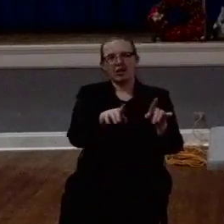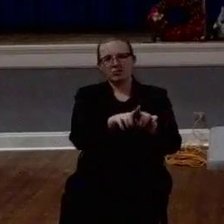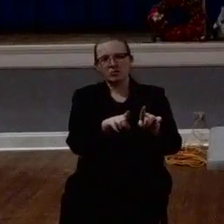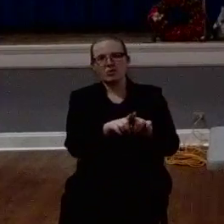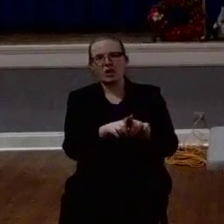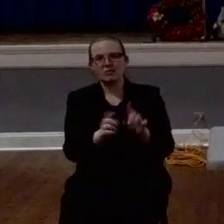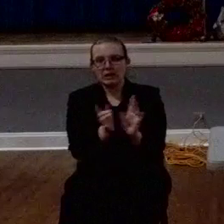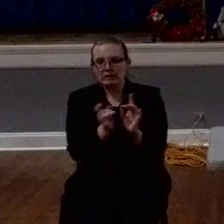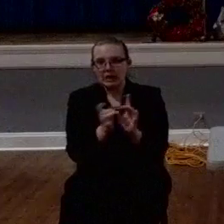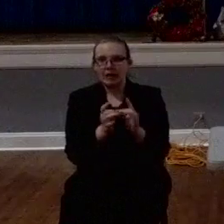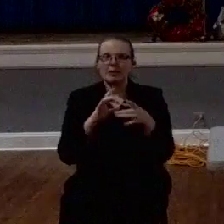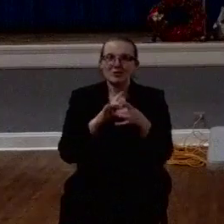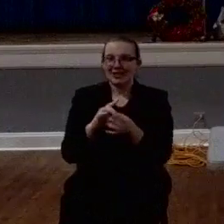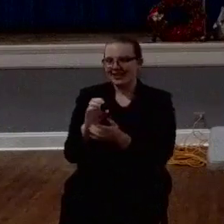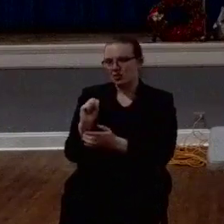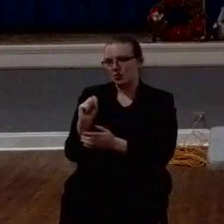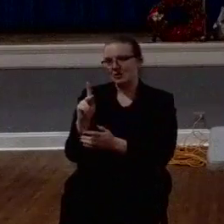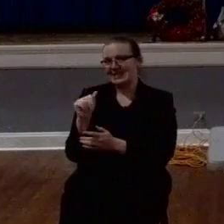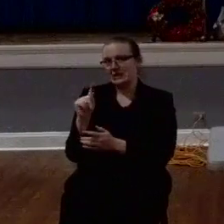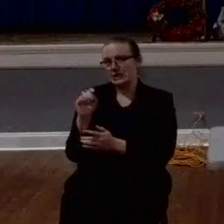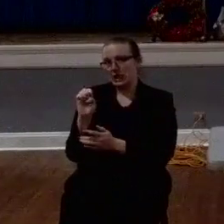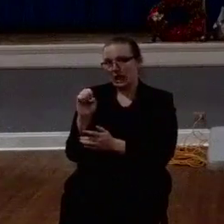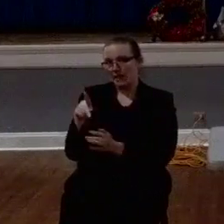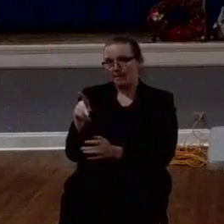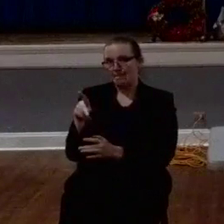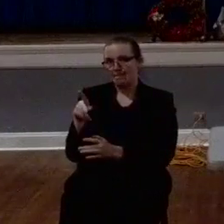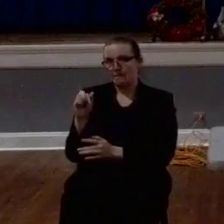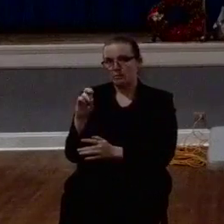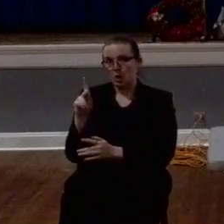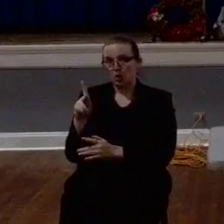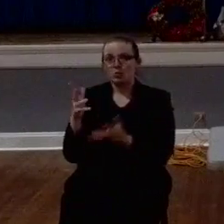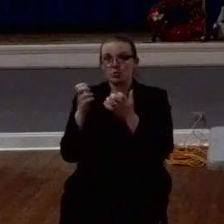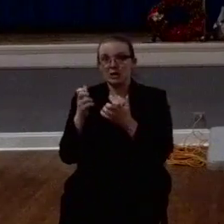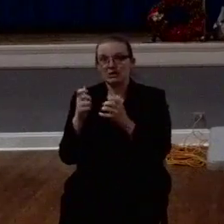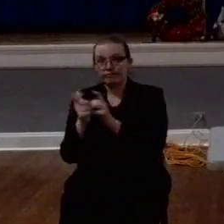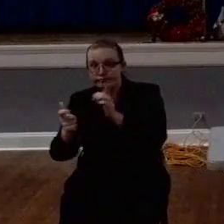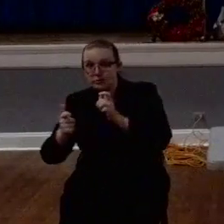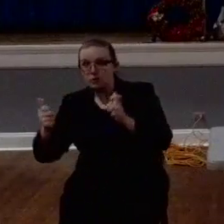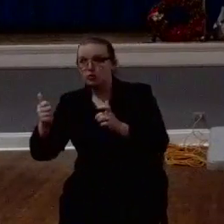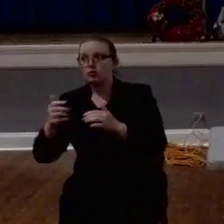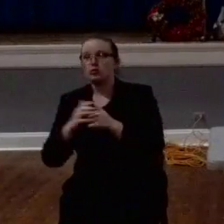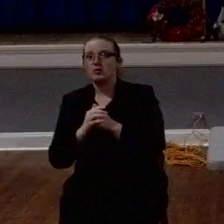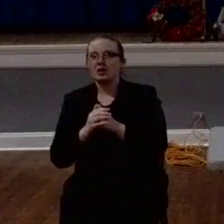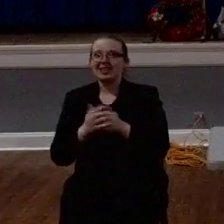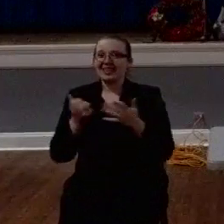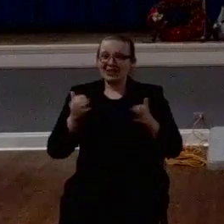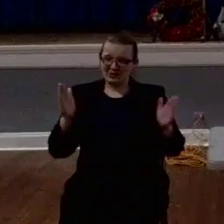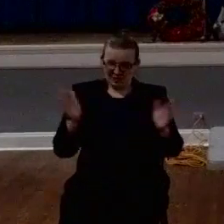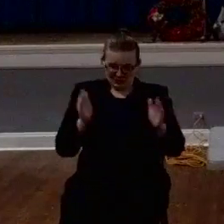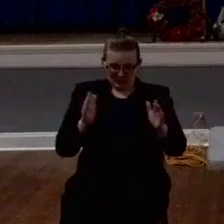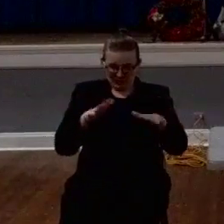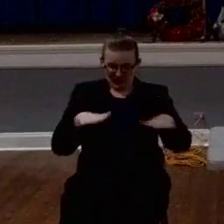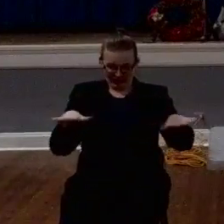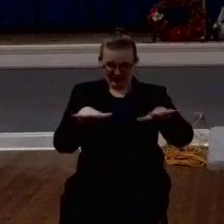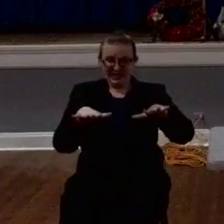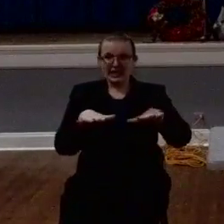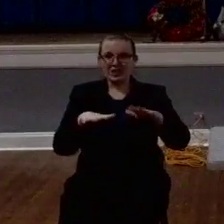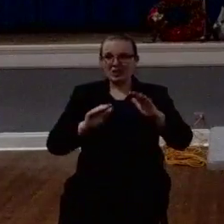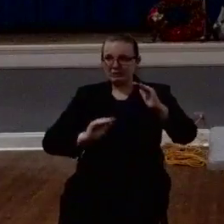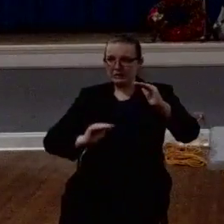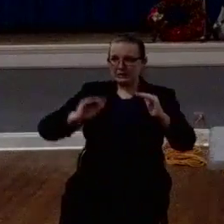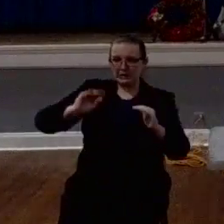some comments about the skate park, trying to make that larger. We have a very small park, so balancing the needs of